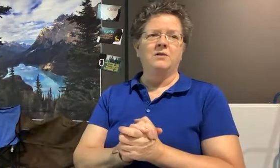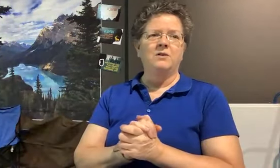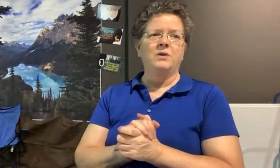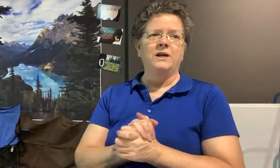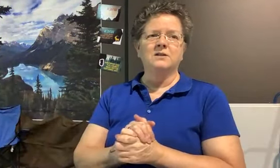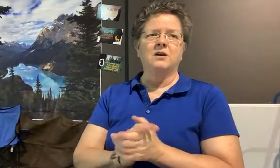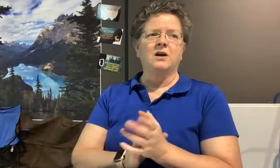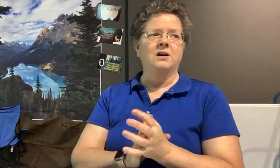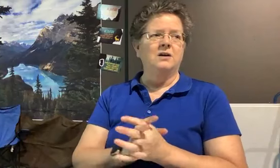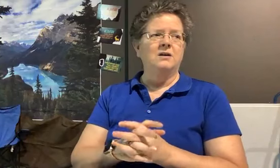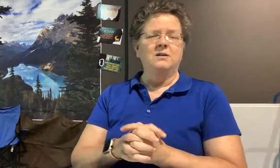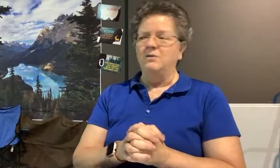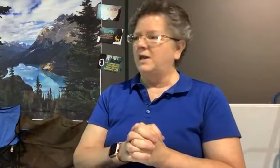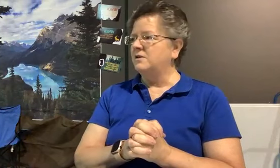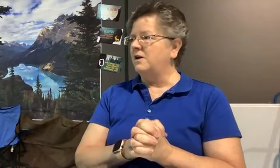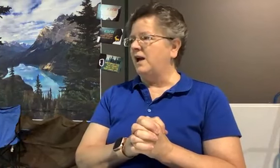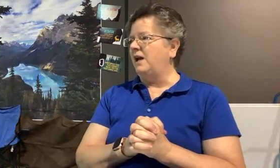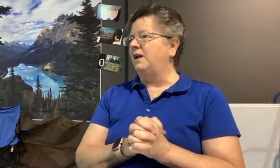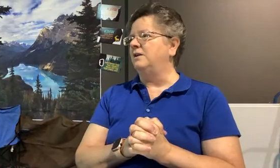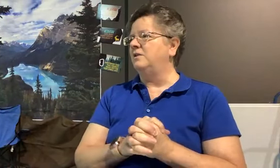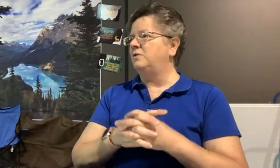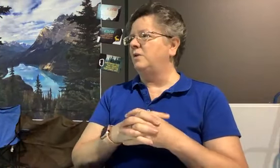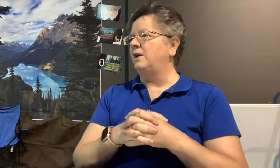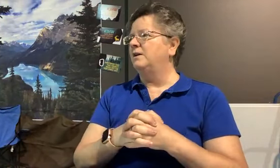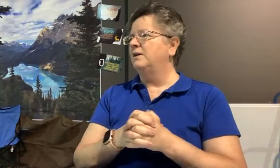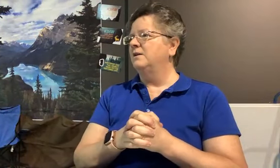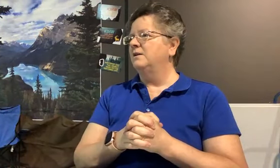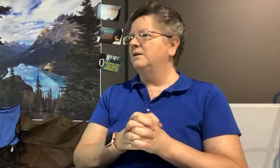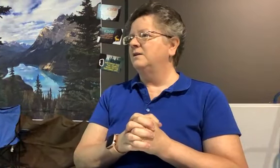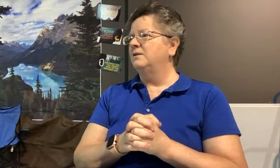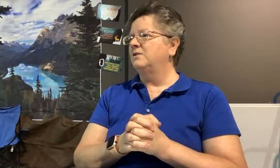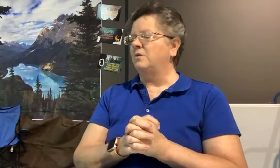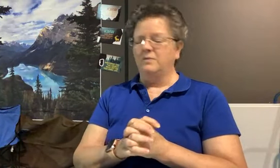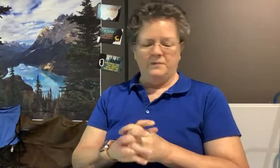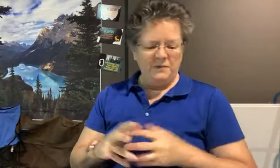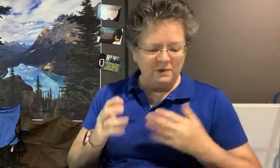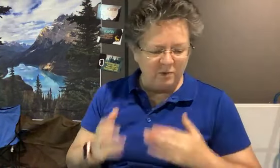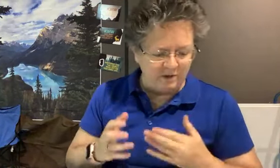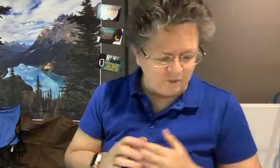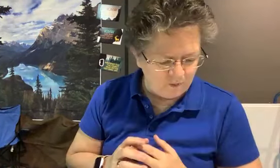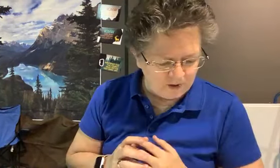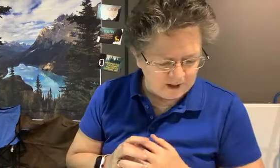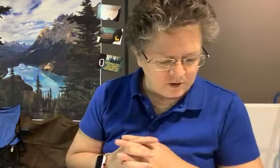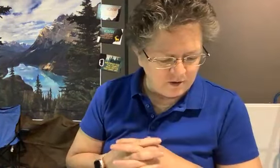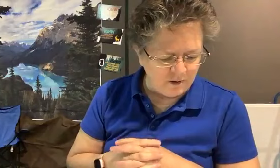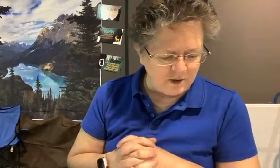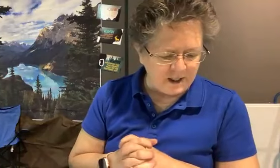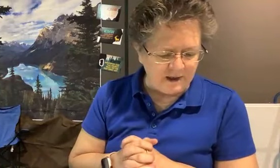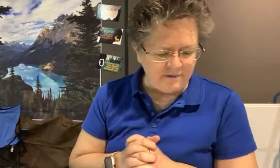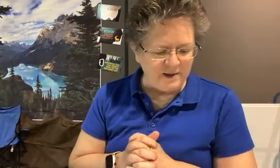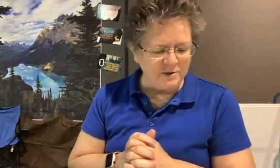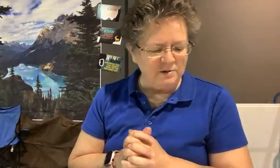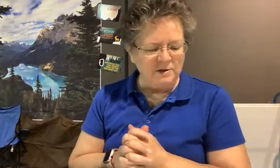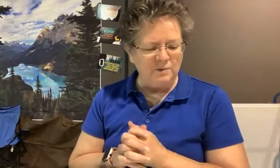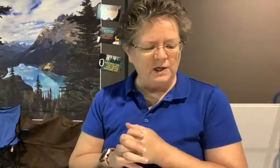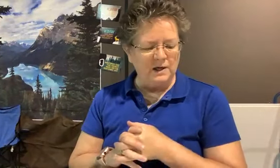know when that's going to end, do we? So we want to make sure that we're taking every opportunity we can to